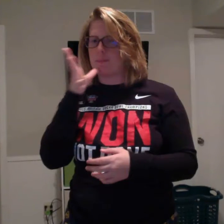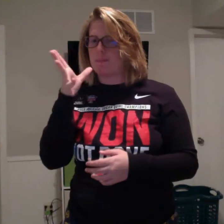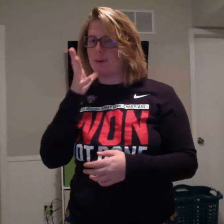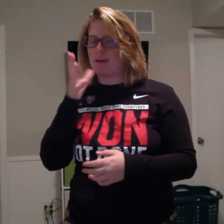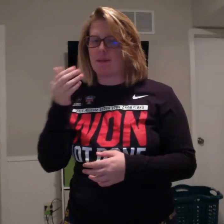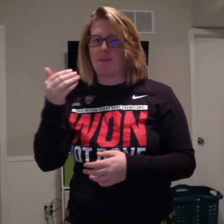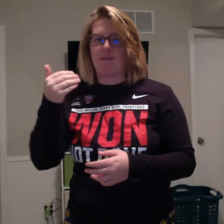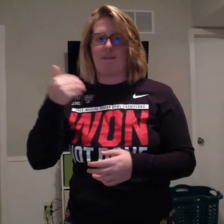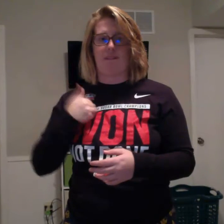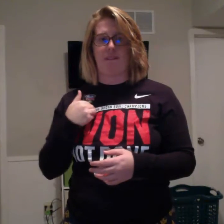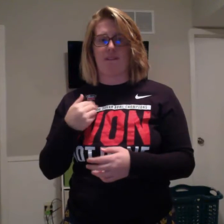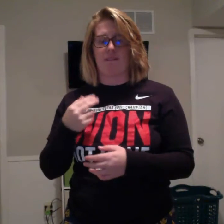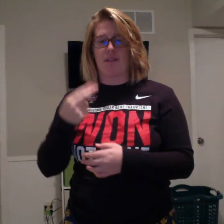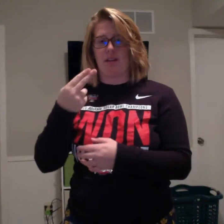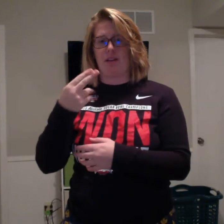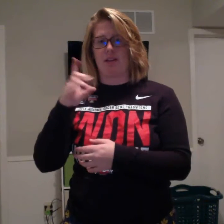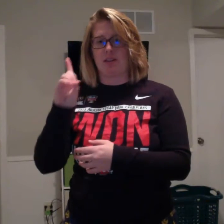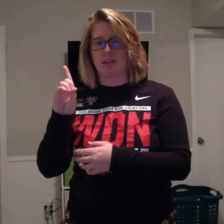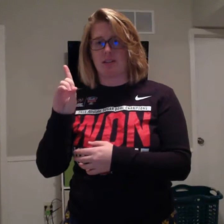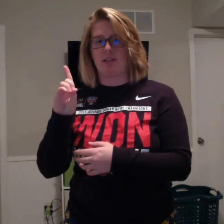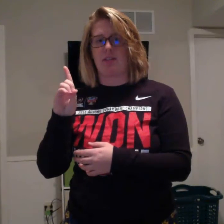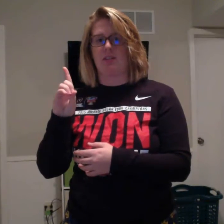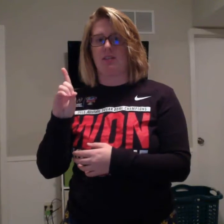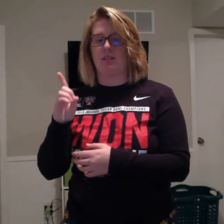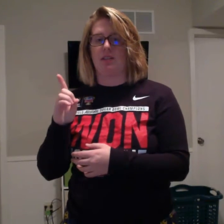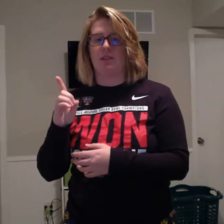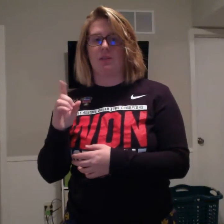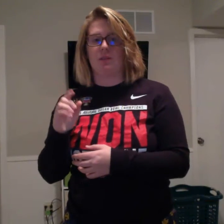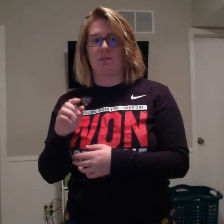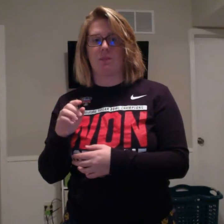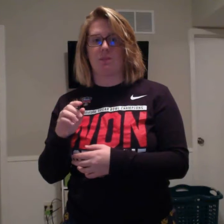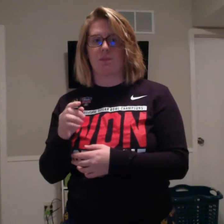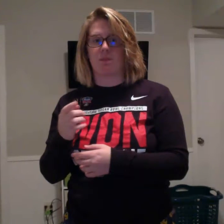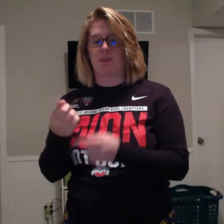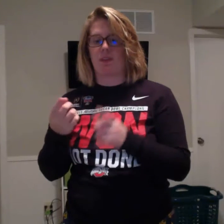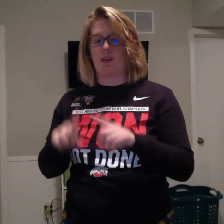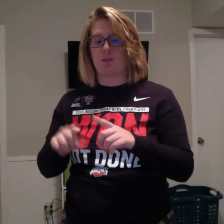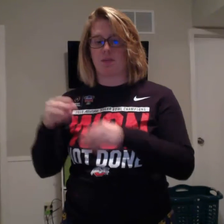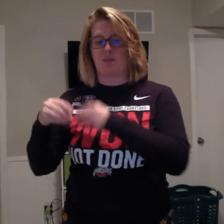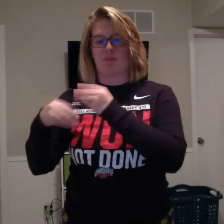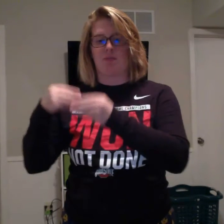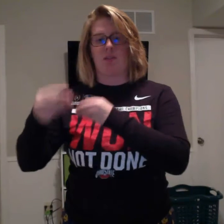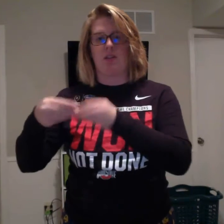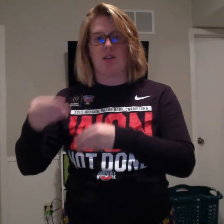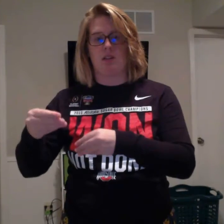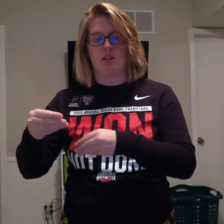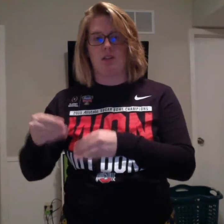repeats in the protein, the earlier the age when a person starts having symptoms. And this phenomenon is